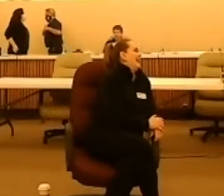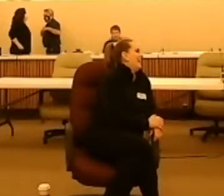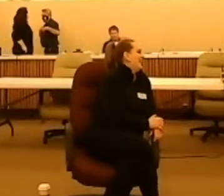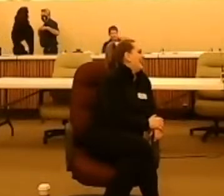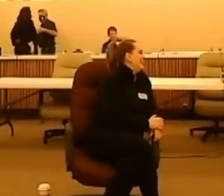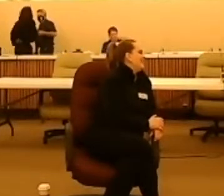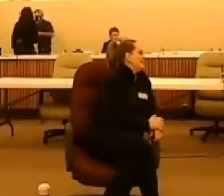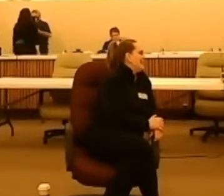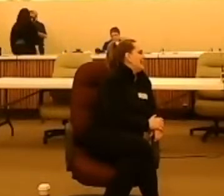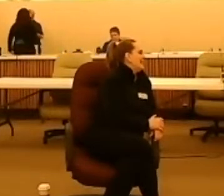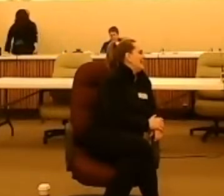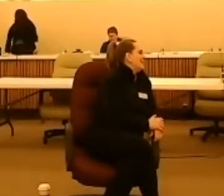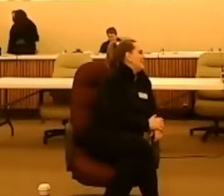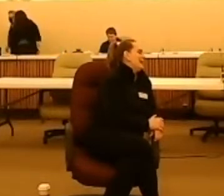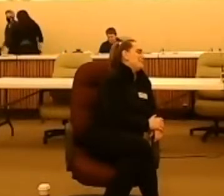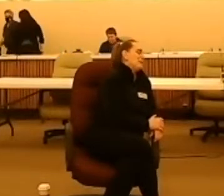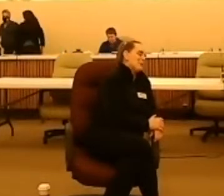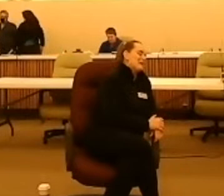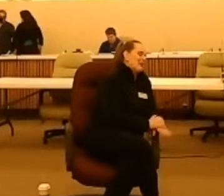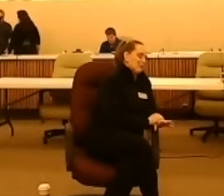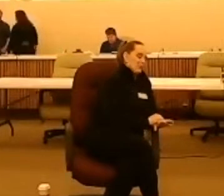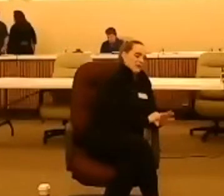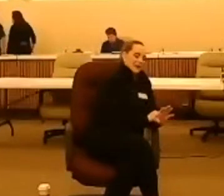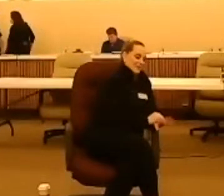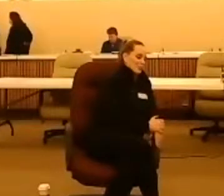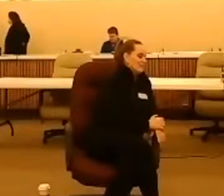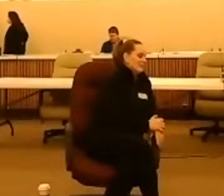this is work? Okay.